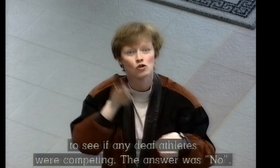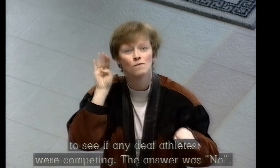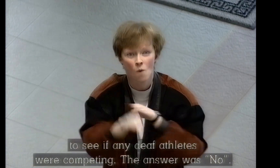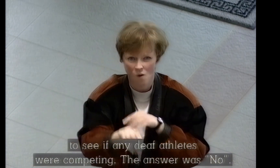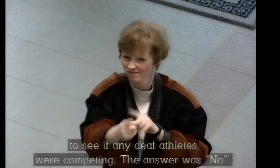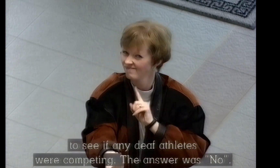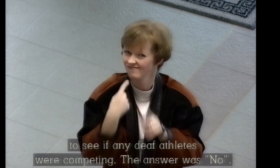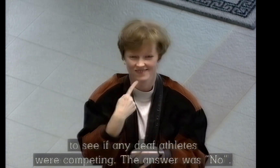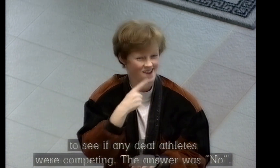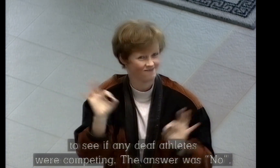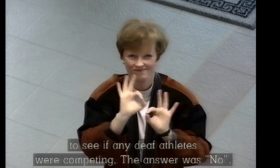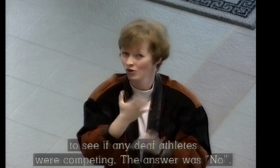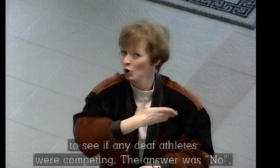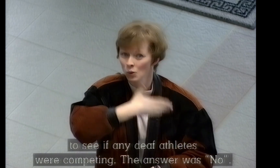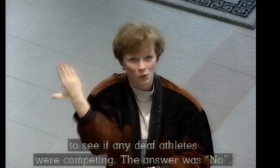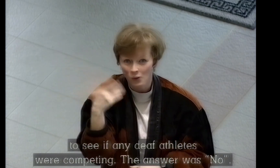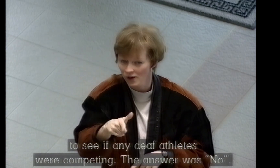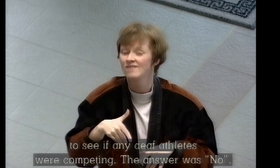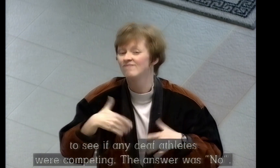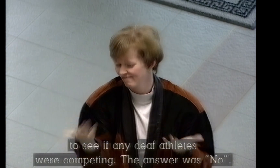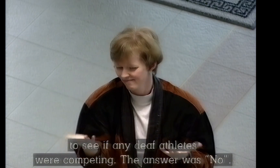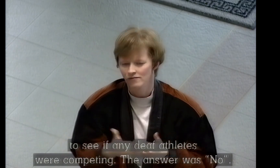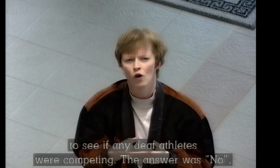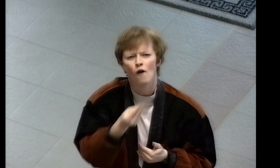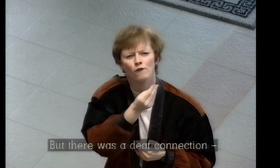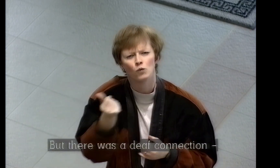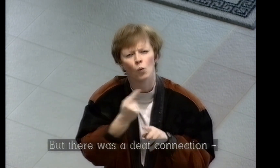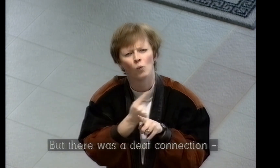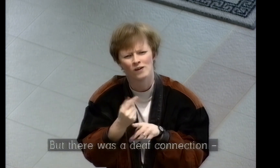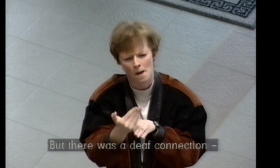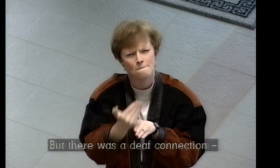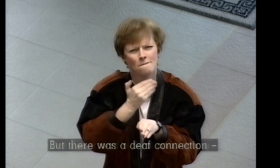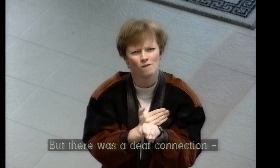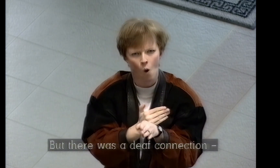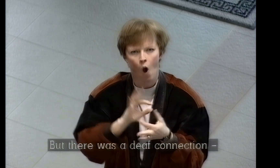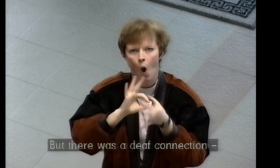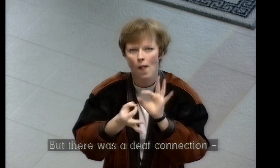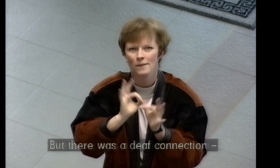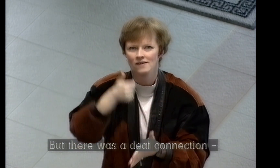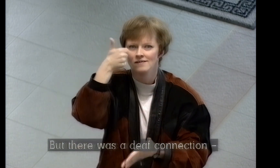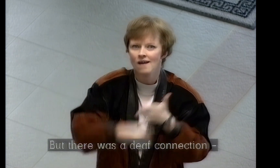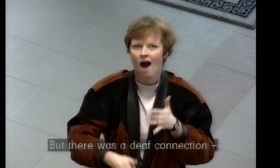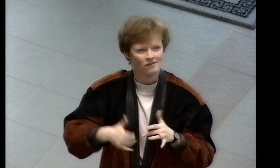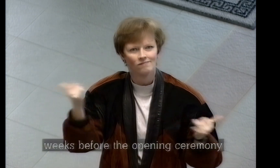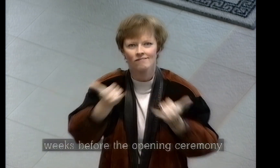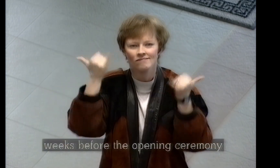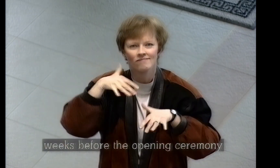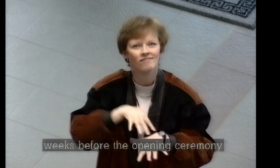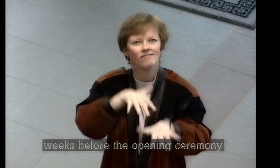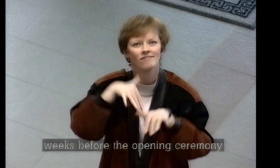were competing. The answer was no, but there was a deaf connection. Weeks before